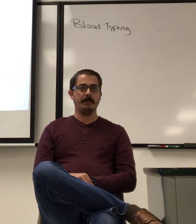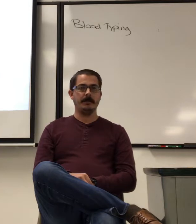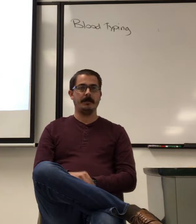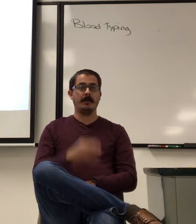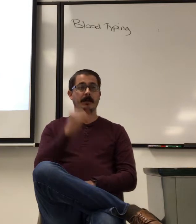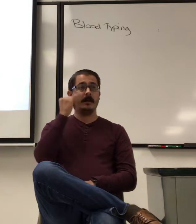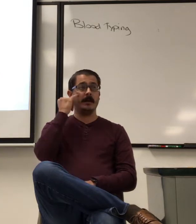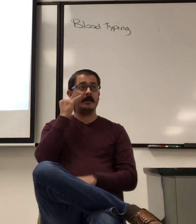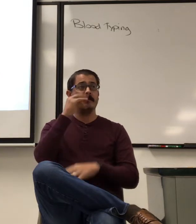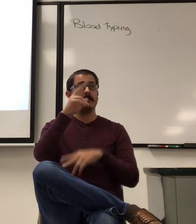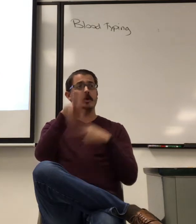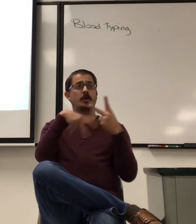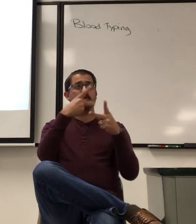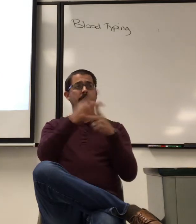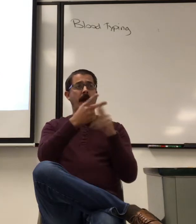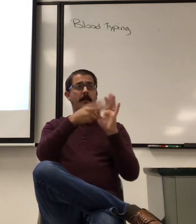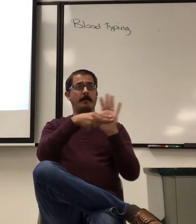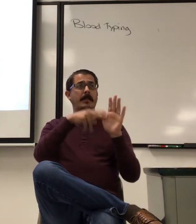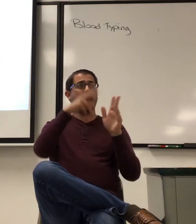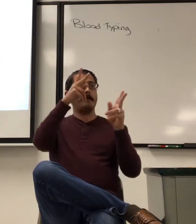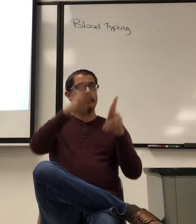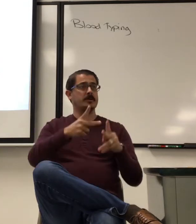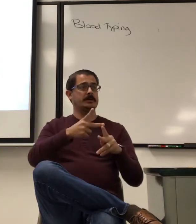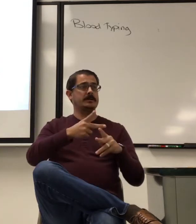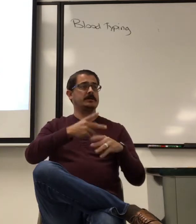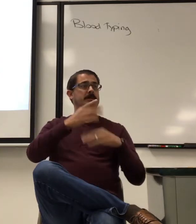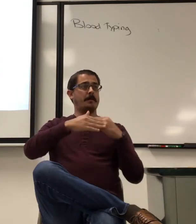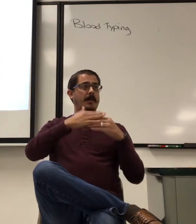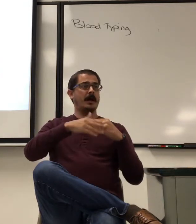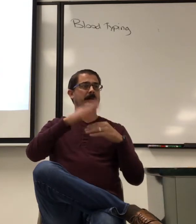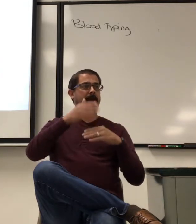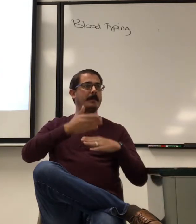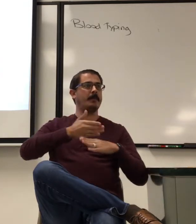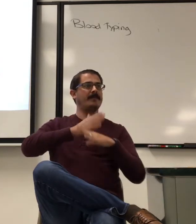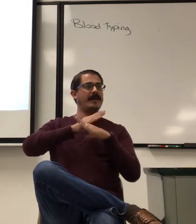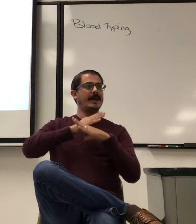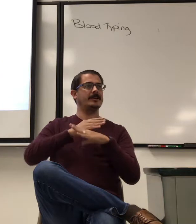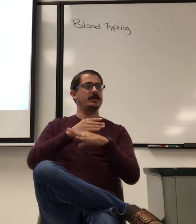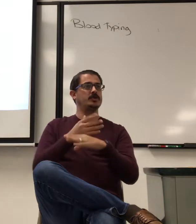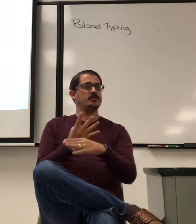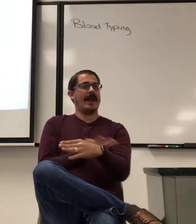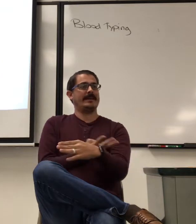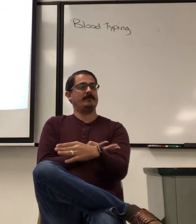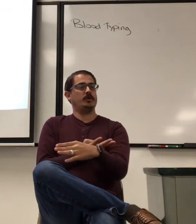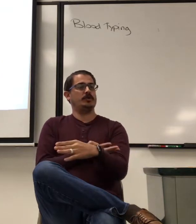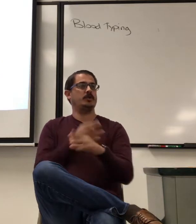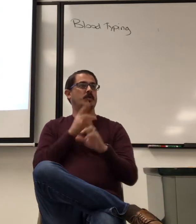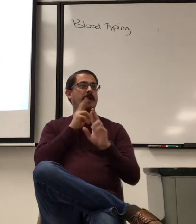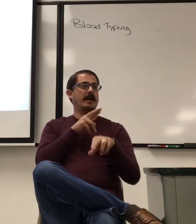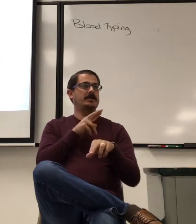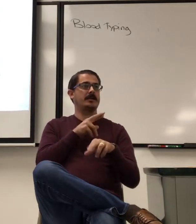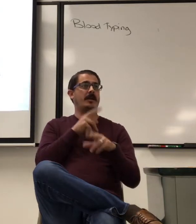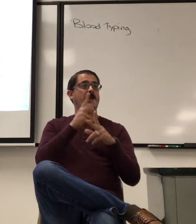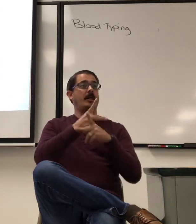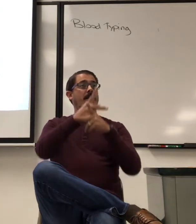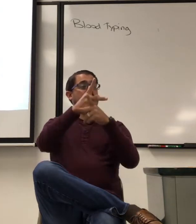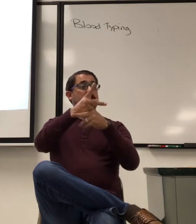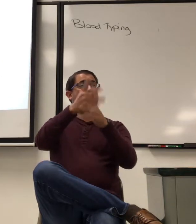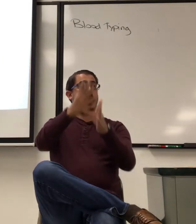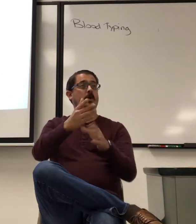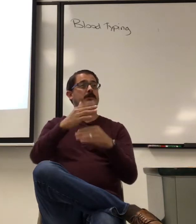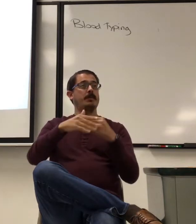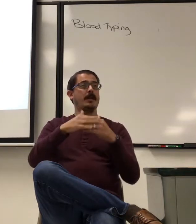type a person's blood, it can prevent transfusion reactions. The donor's blood is attacked by the recipient's immune